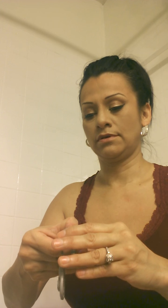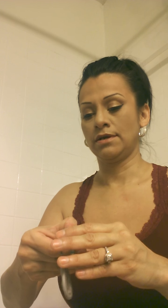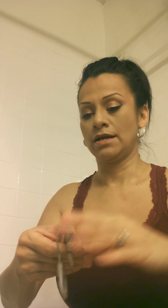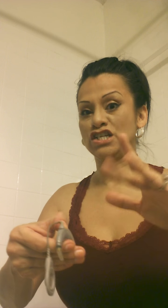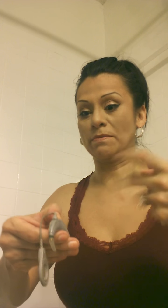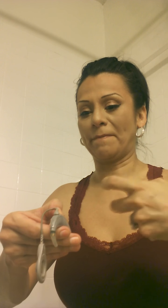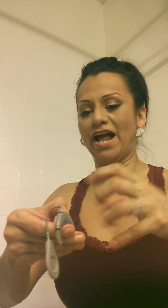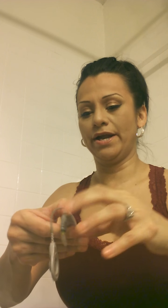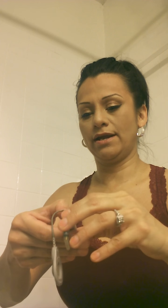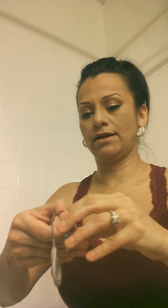Super bad.